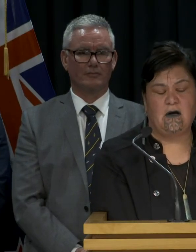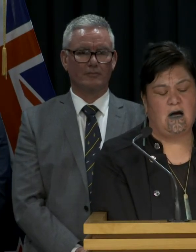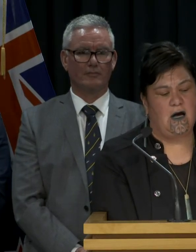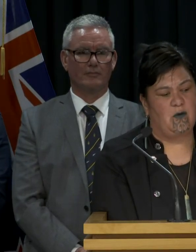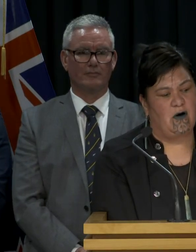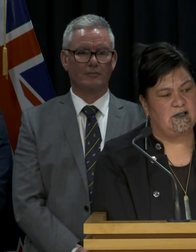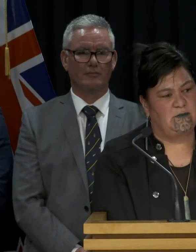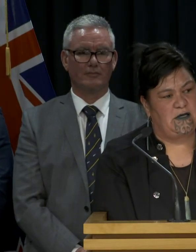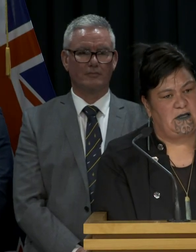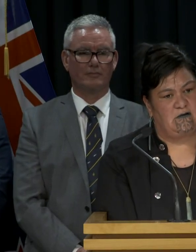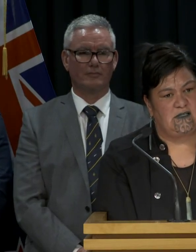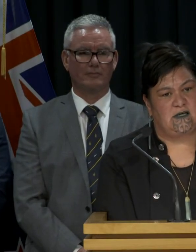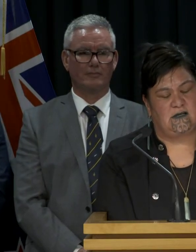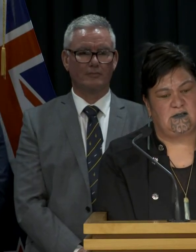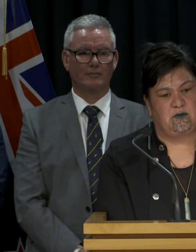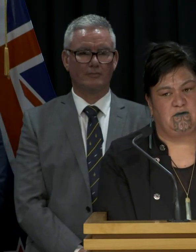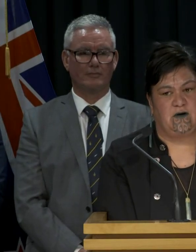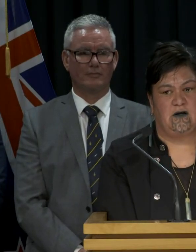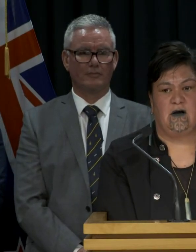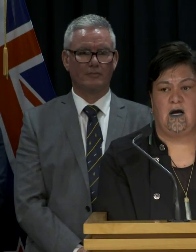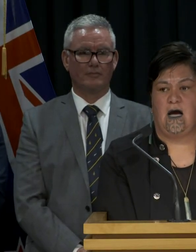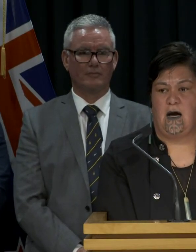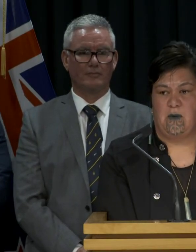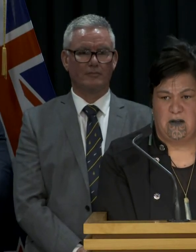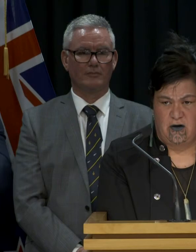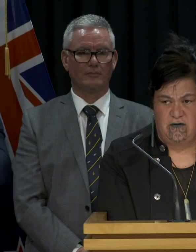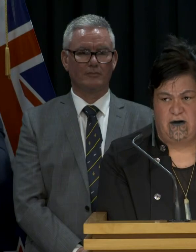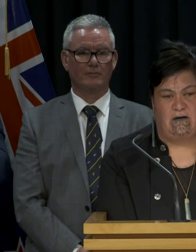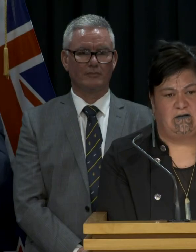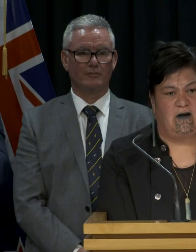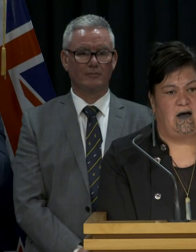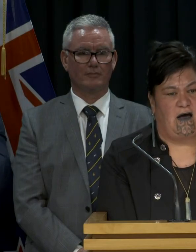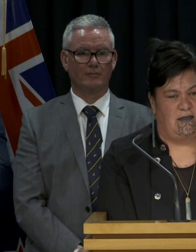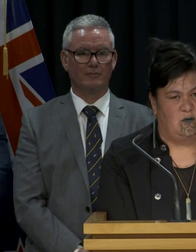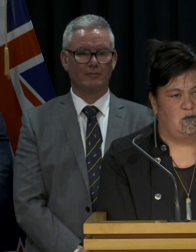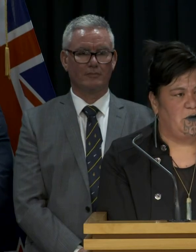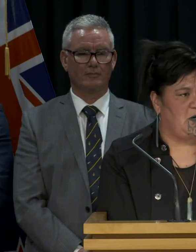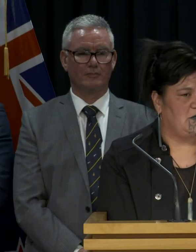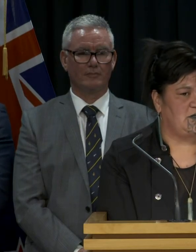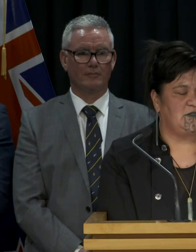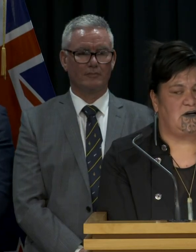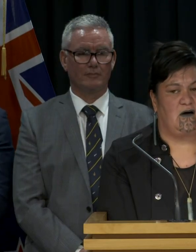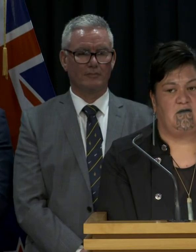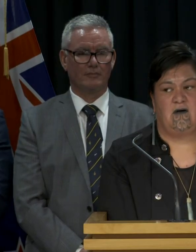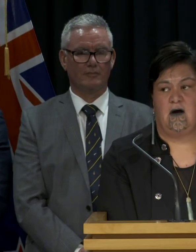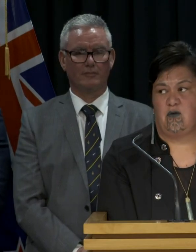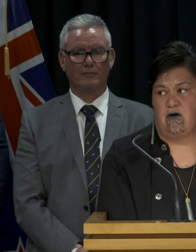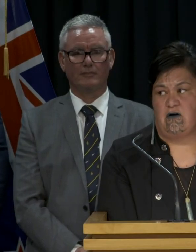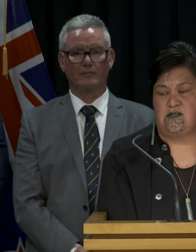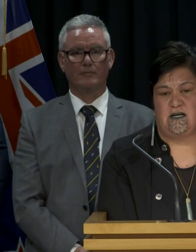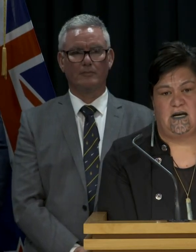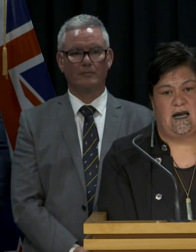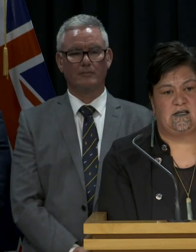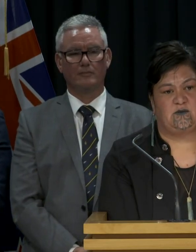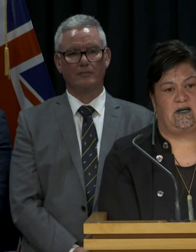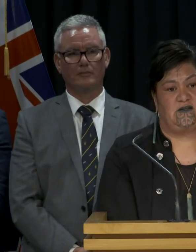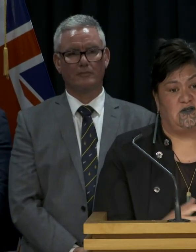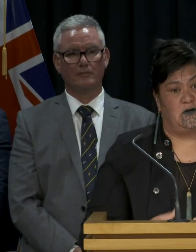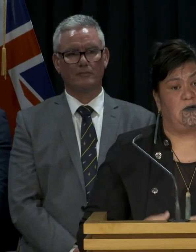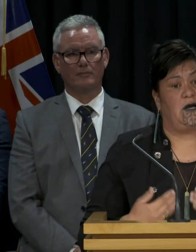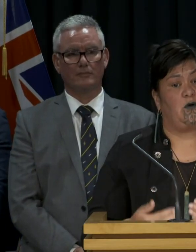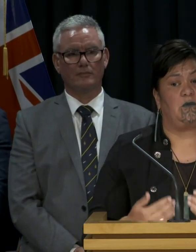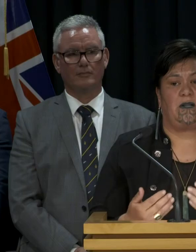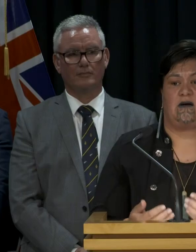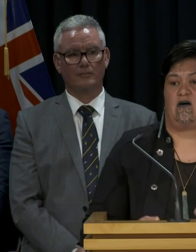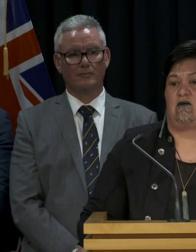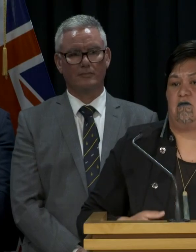happened prior to me inheriting this portfolio, but no doubt they will be matters of priority as we